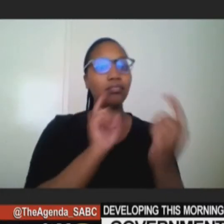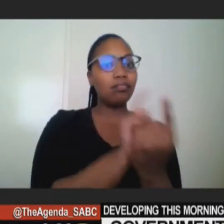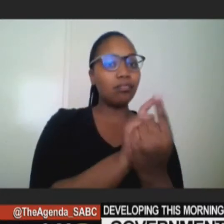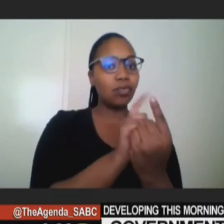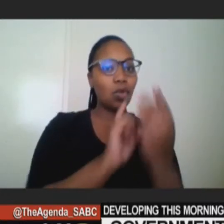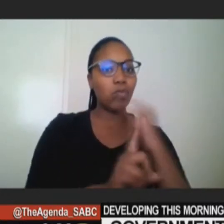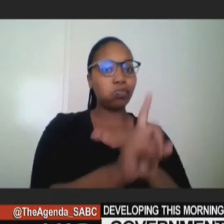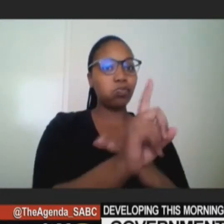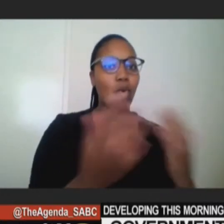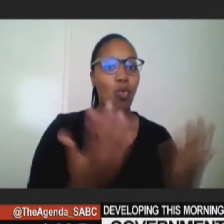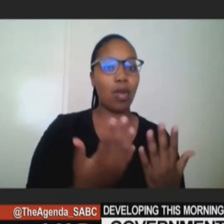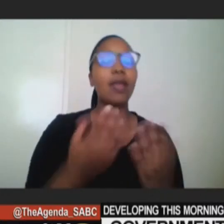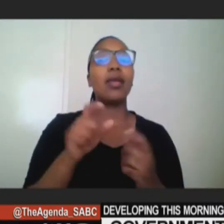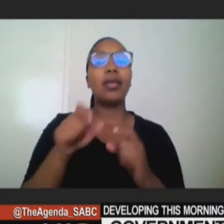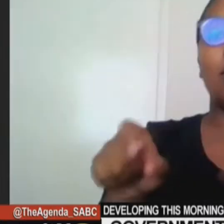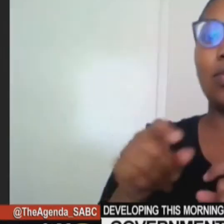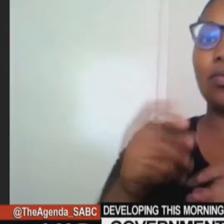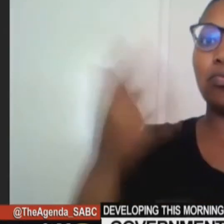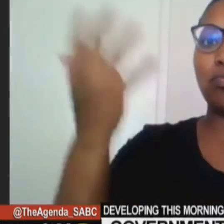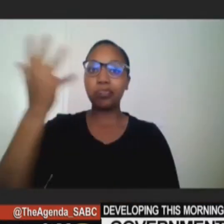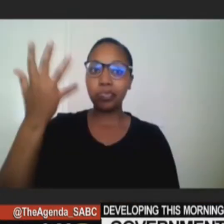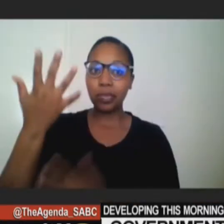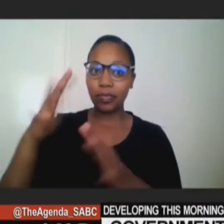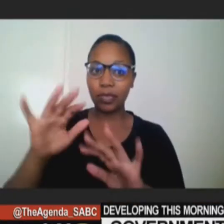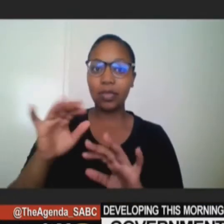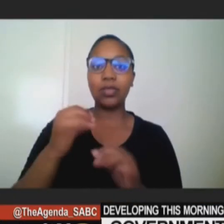Thank you very much.